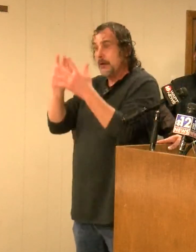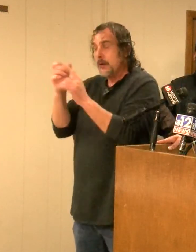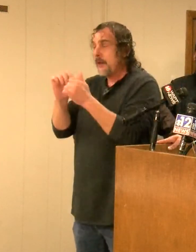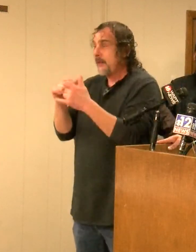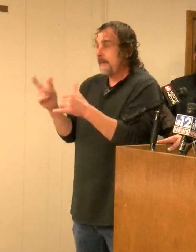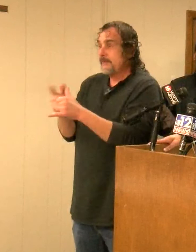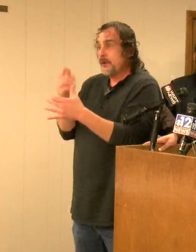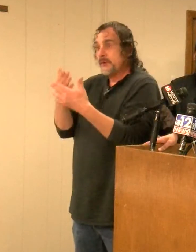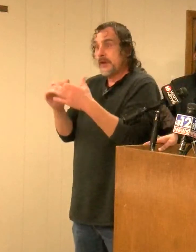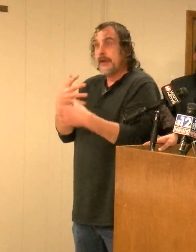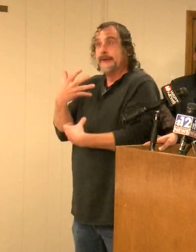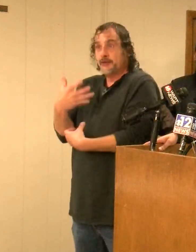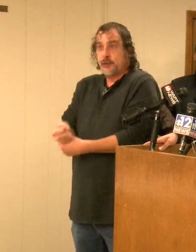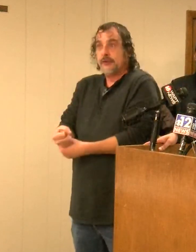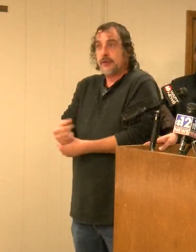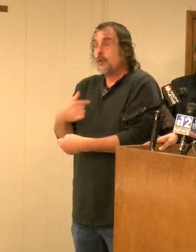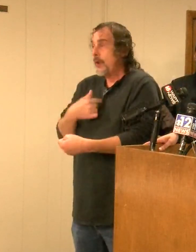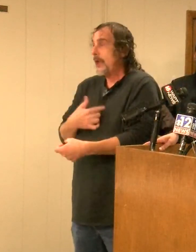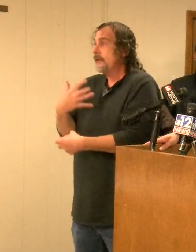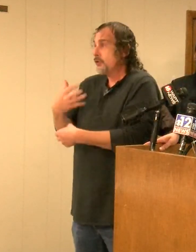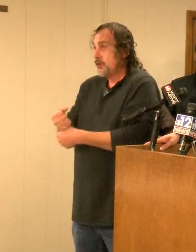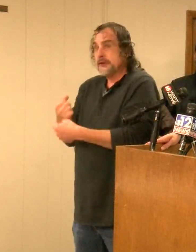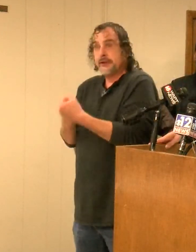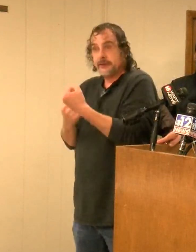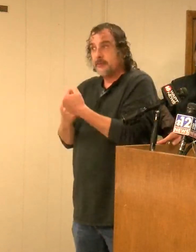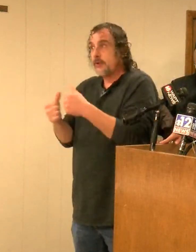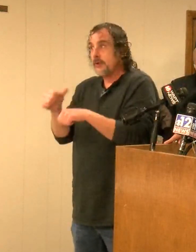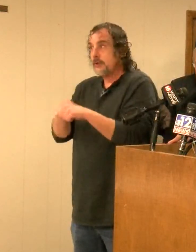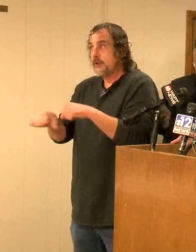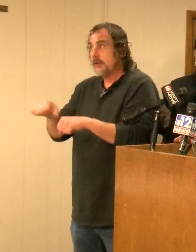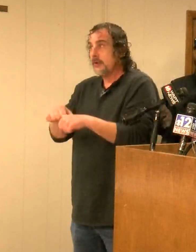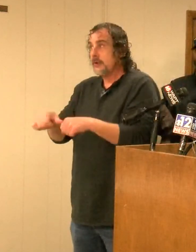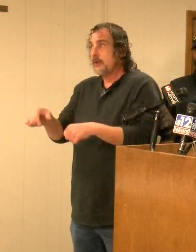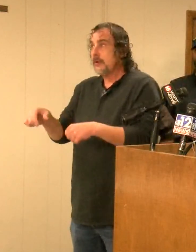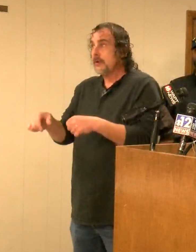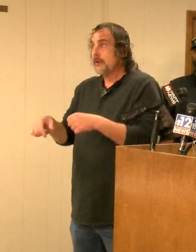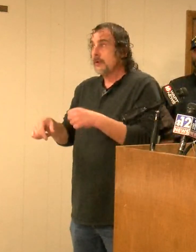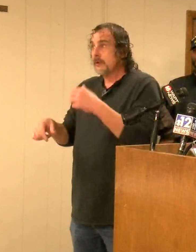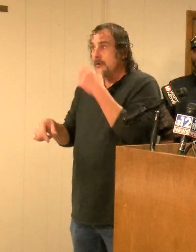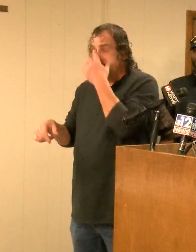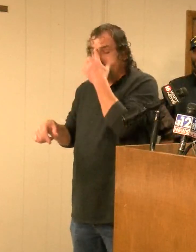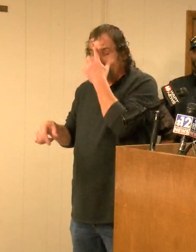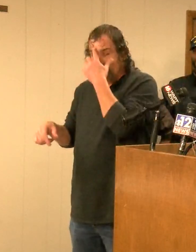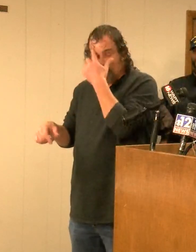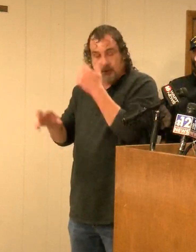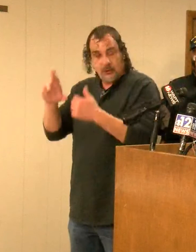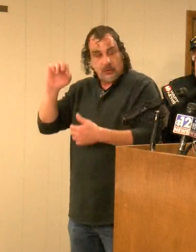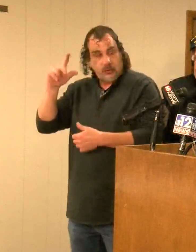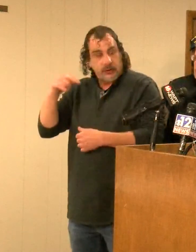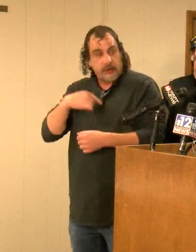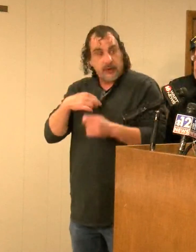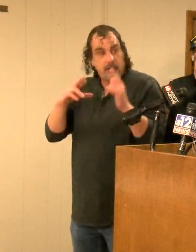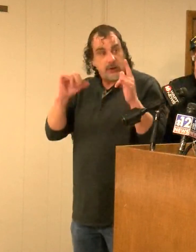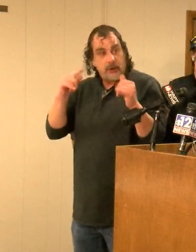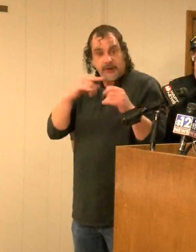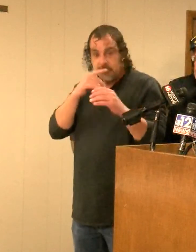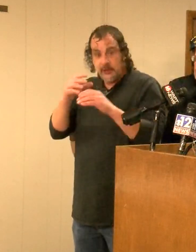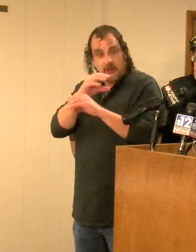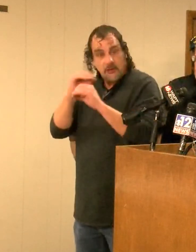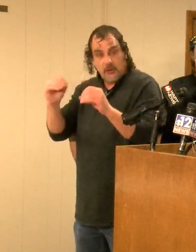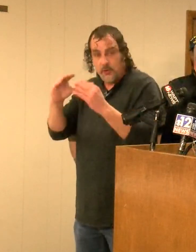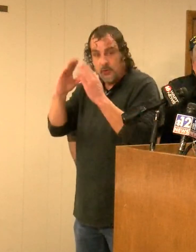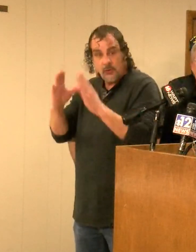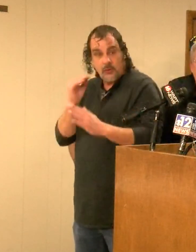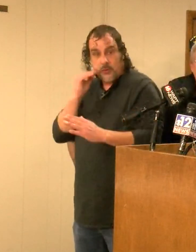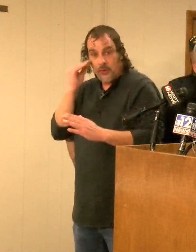trust. And so we have to be trusting and supportive of one another. Ricky, Ryan said no homes flooded in Rankin County so far. What about